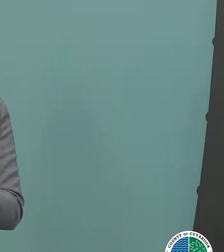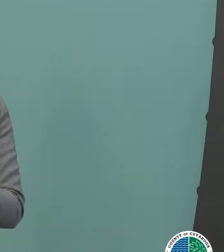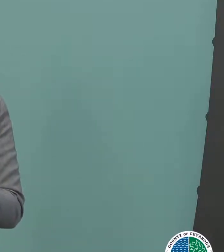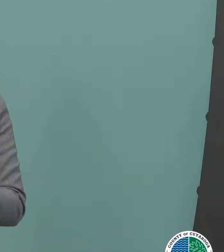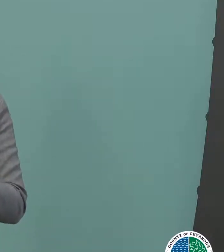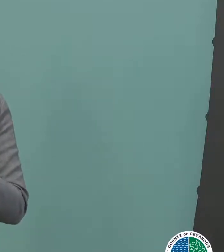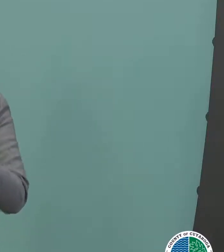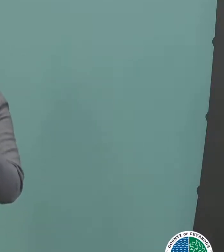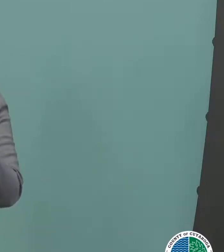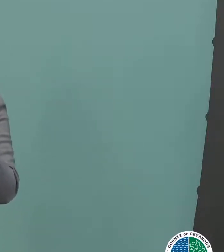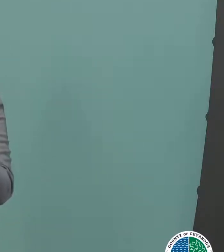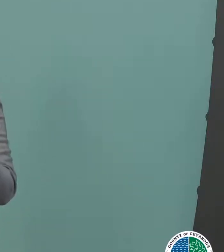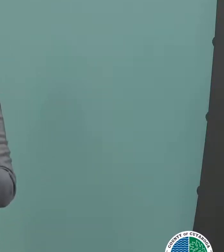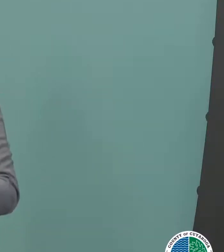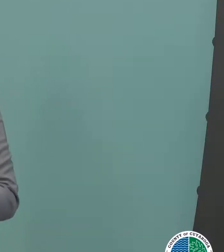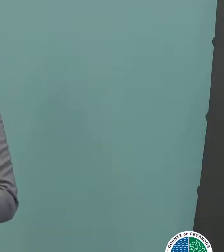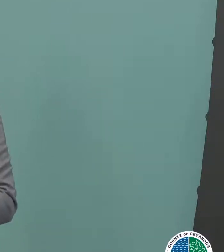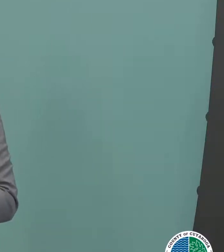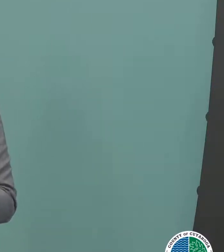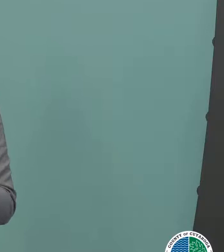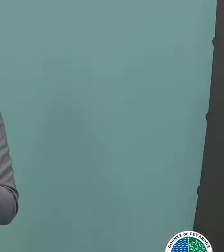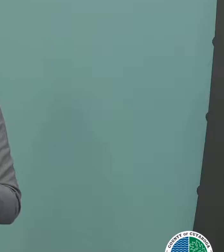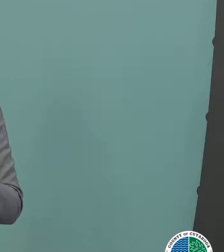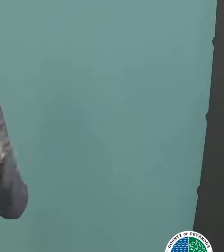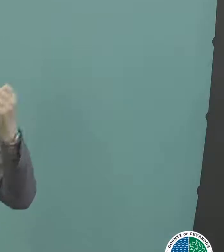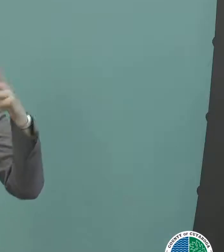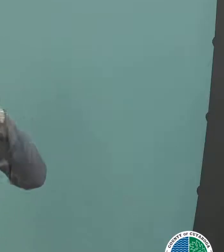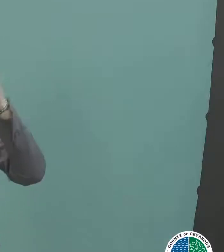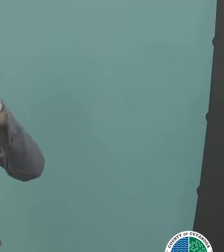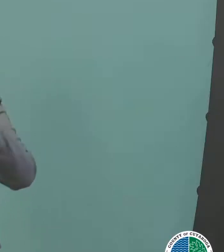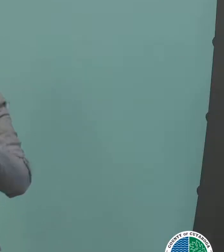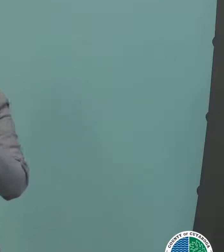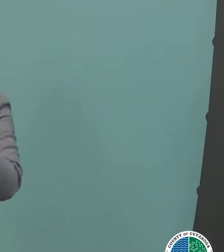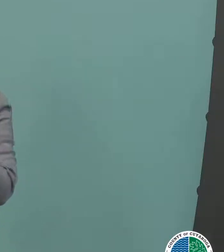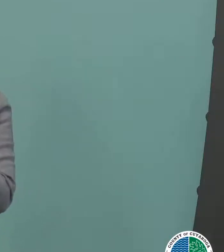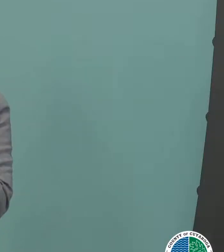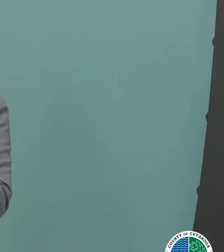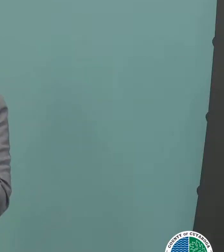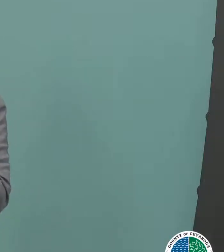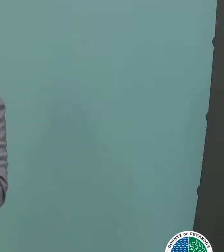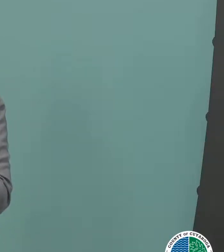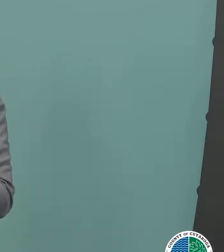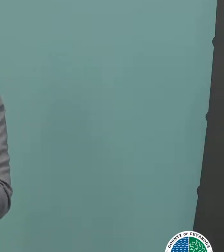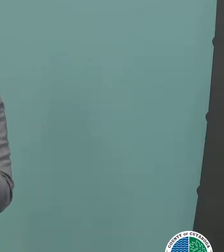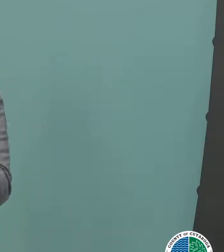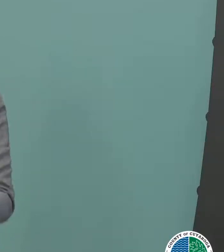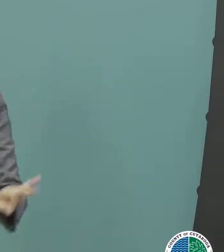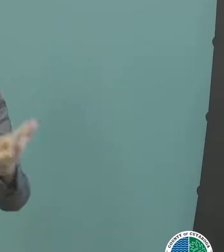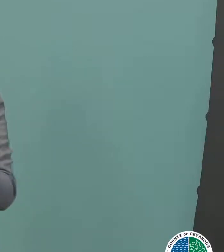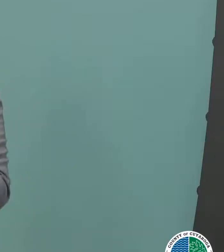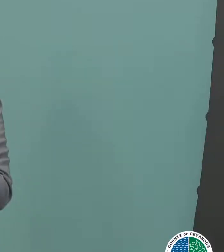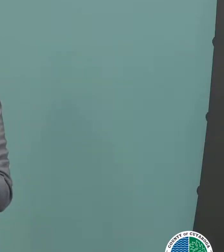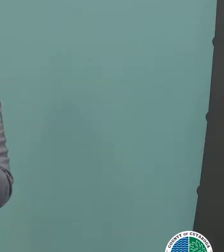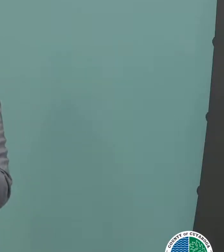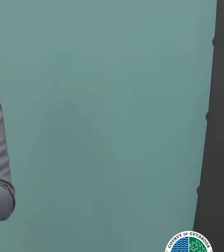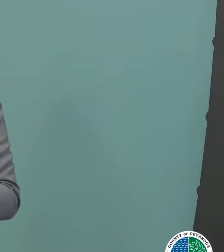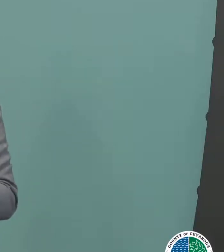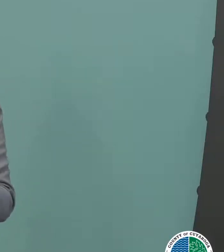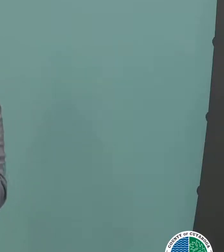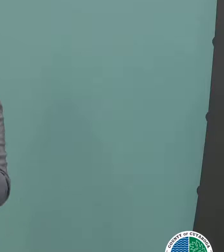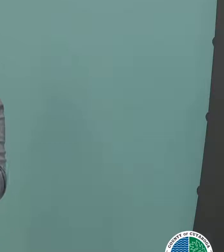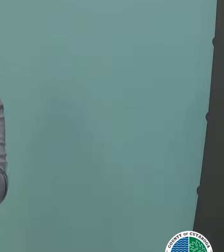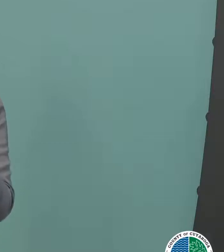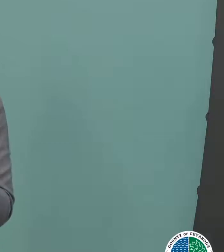I will present and that you're seeing in hundreds of other communities. So it's really important that we call this out very